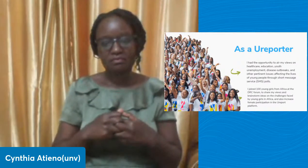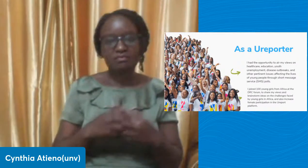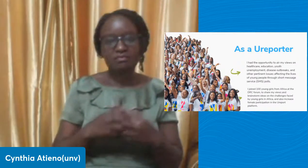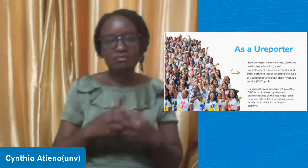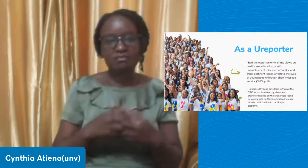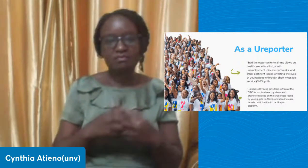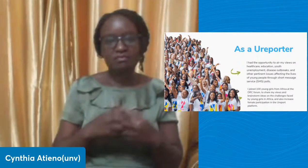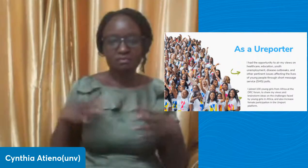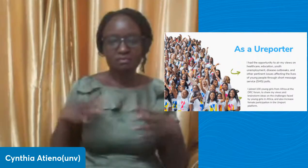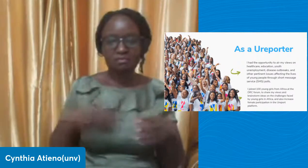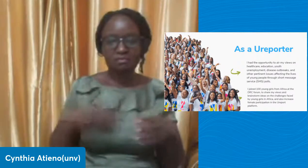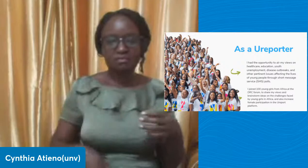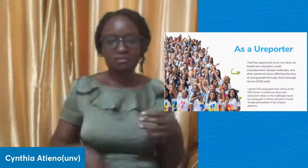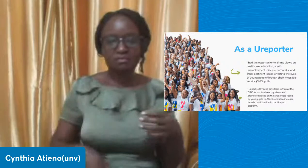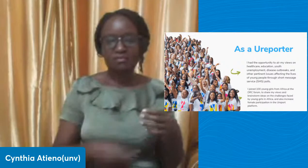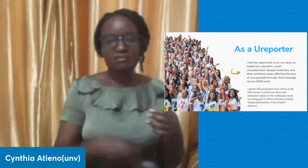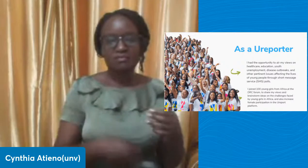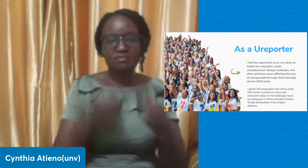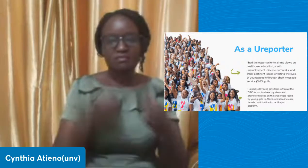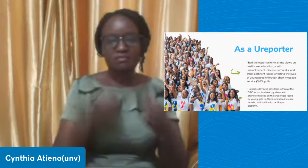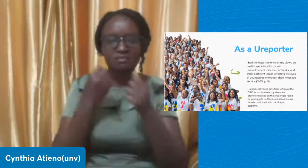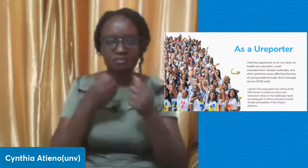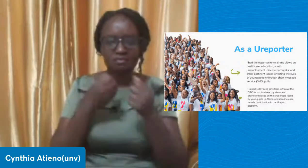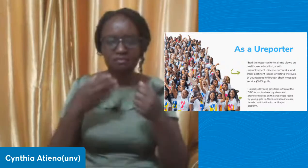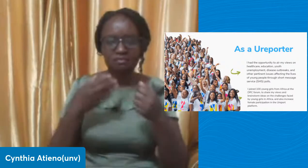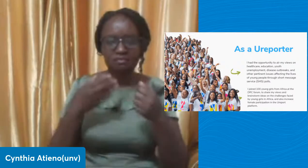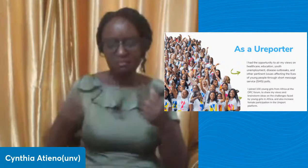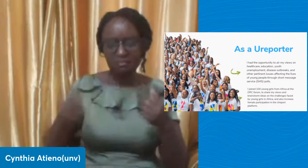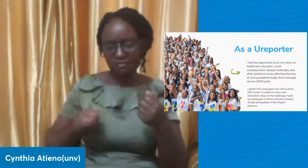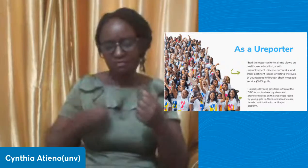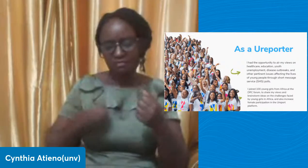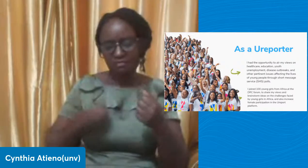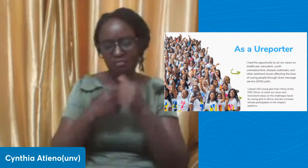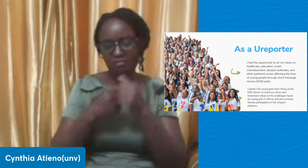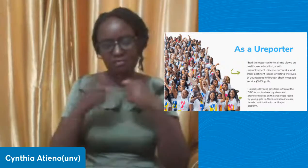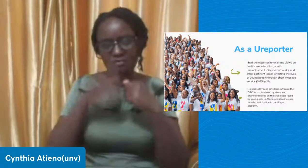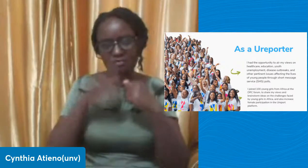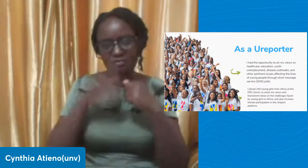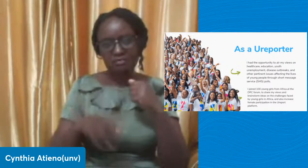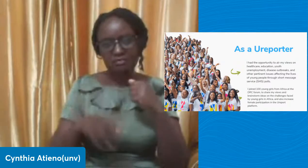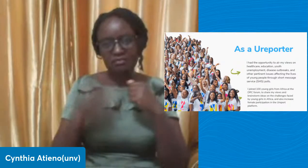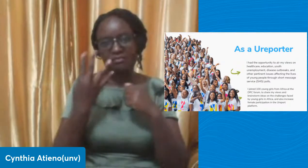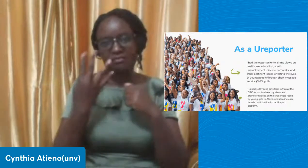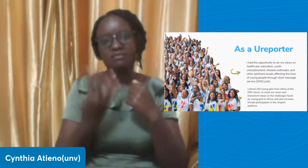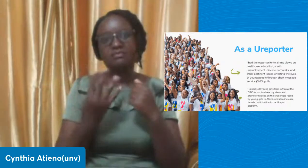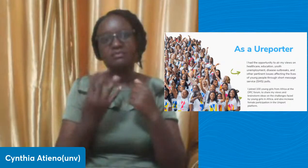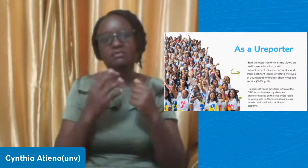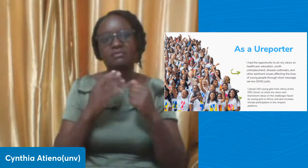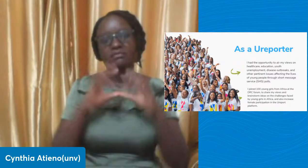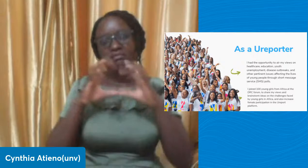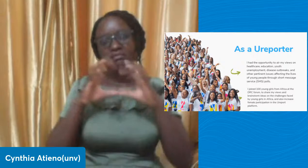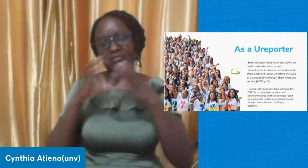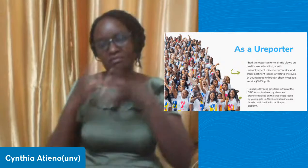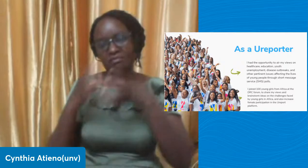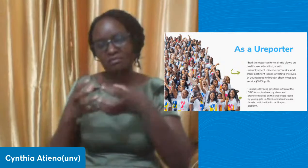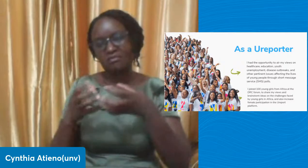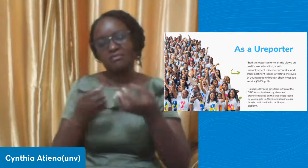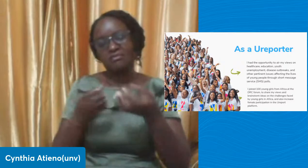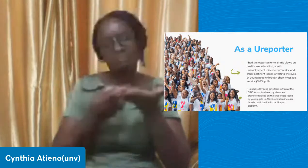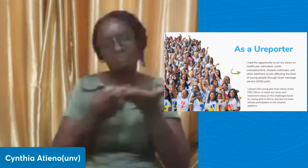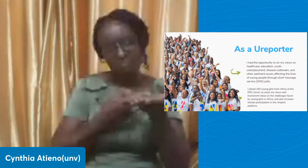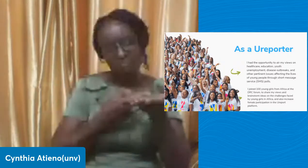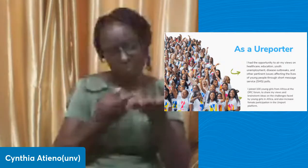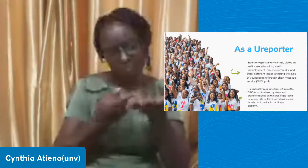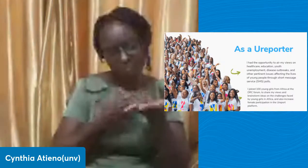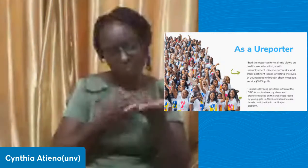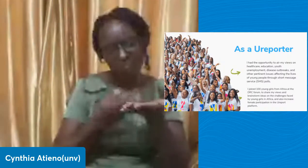to 24, we gather together to share our views and what was going on in our community, especially as regarding the